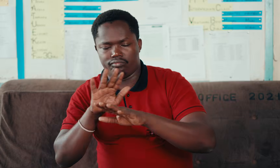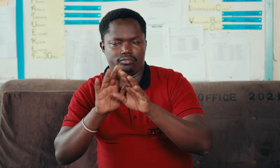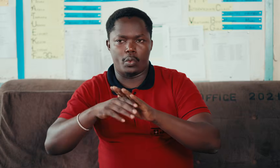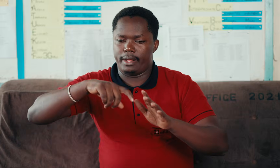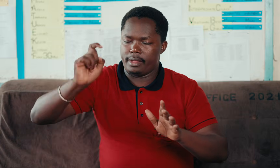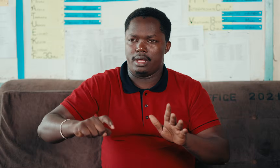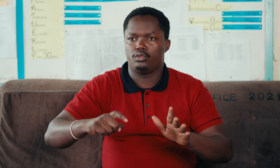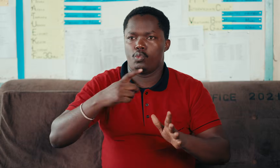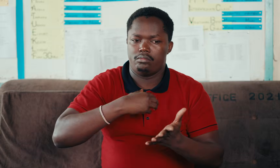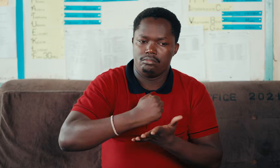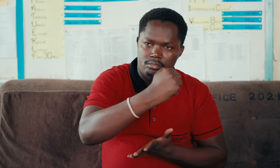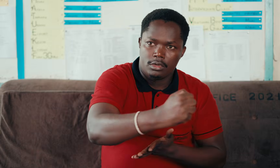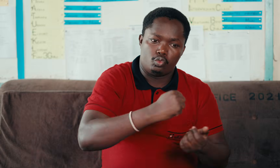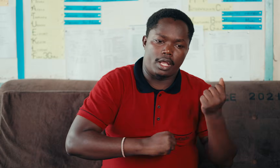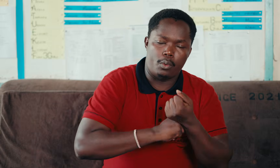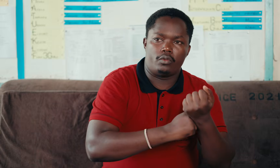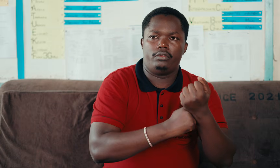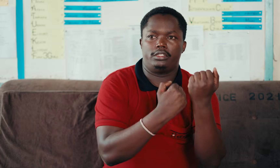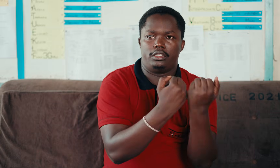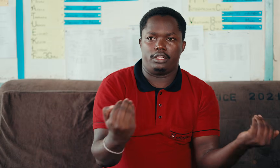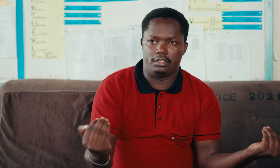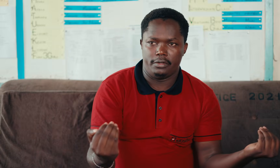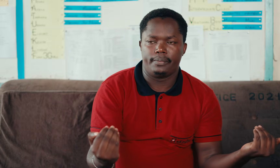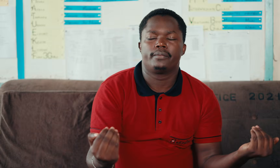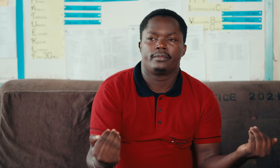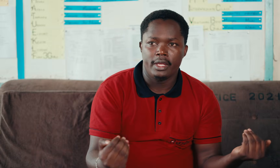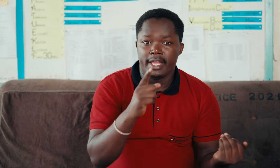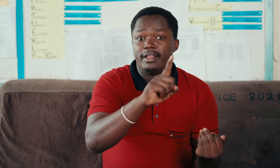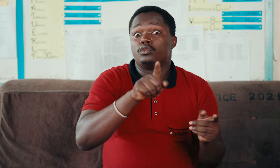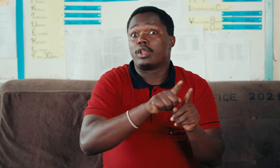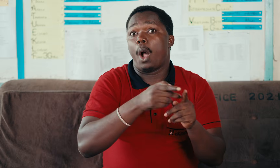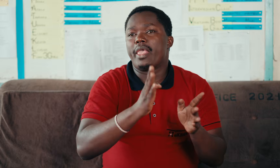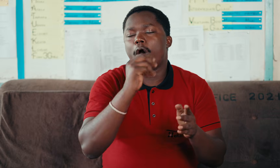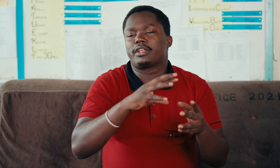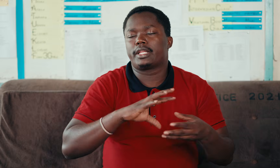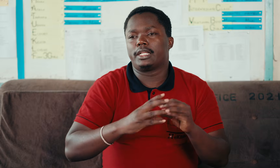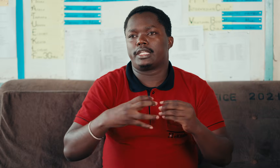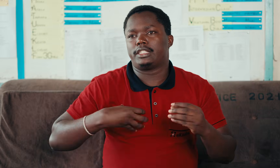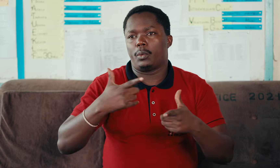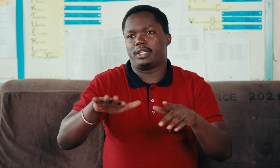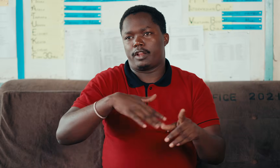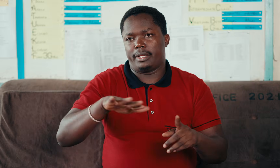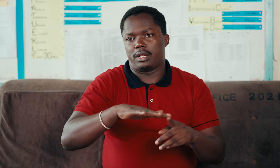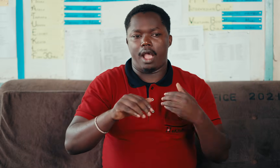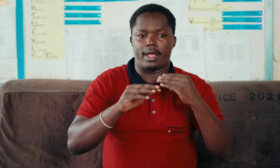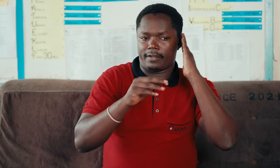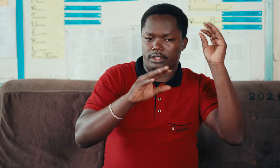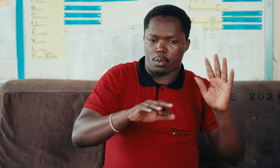salary. Everything is on us, but she follows the school administration rules. This is a way of creating the sign language rich environment